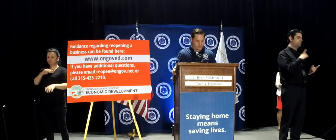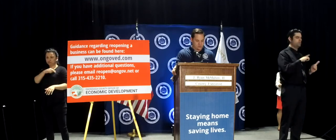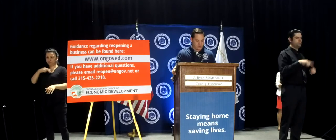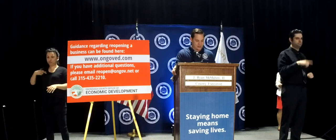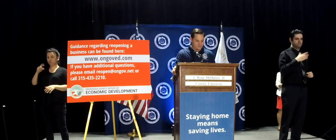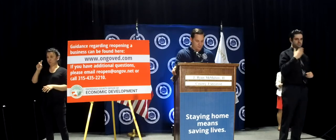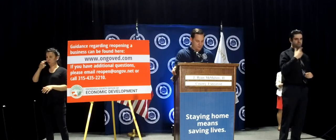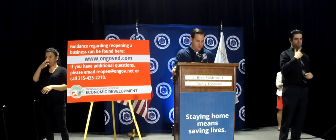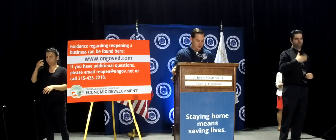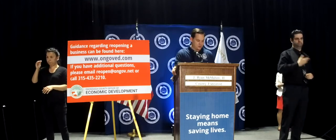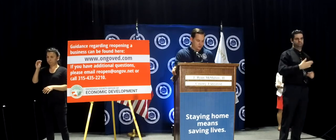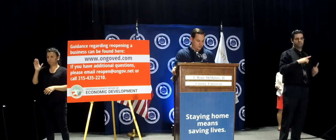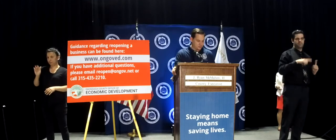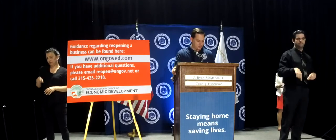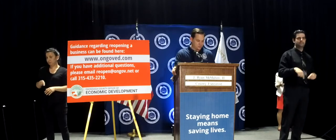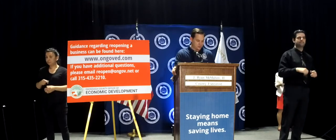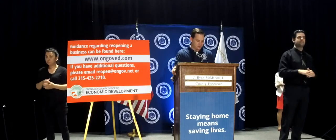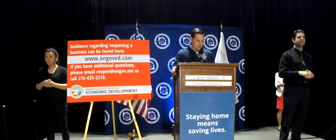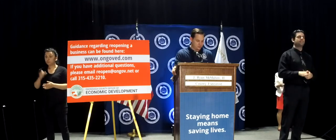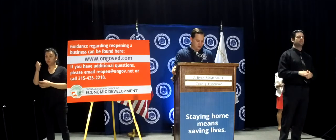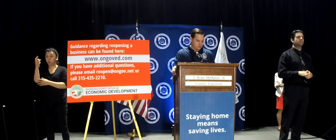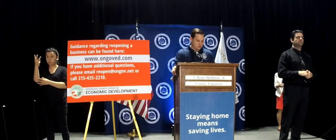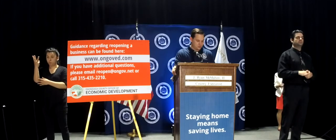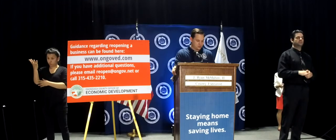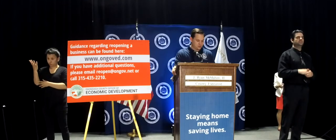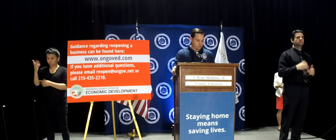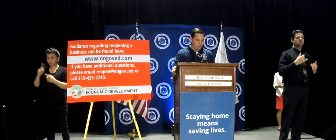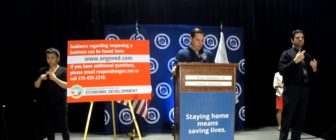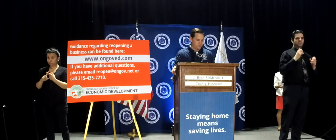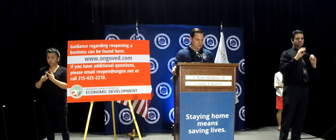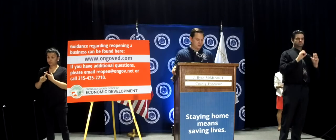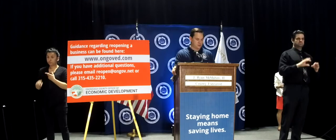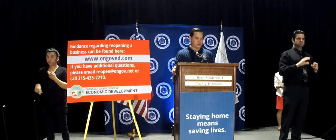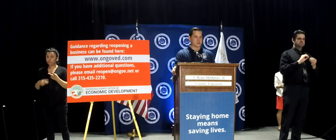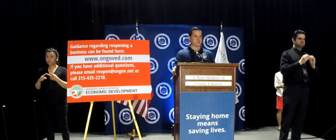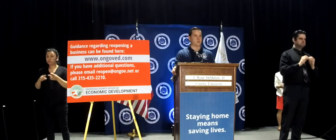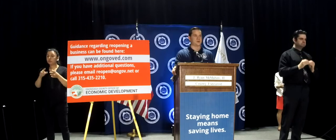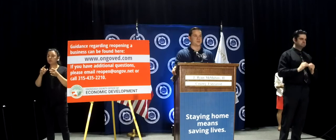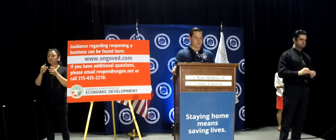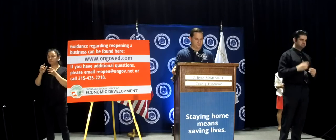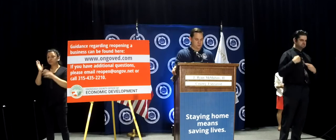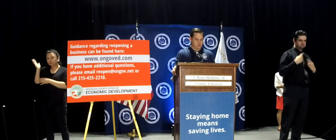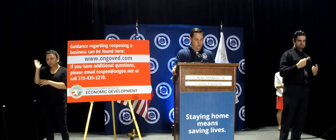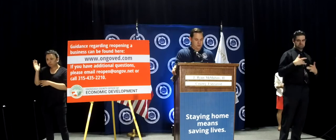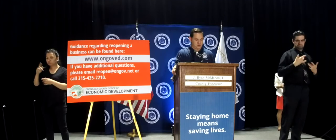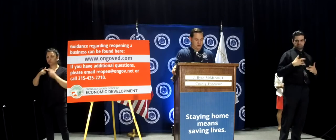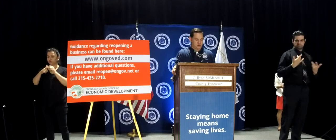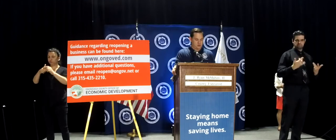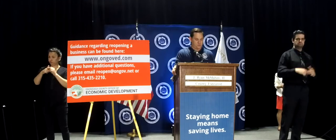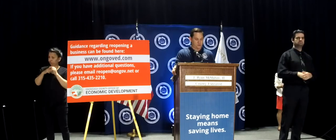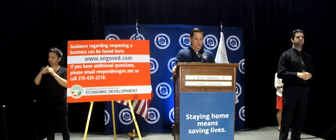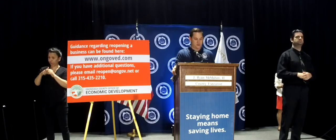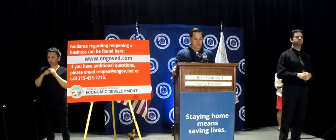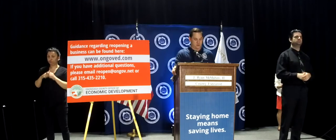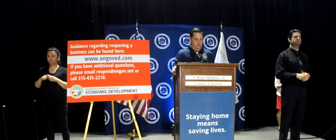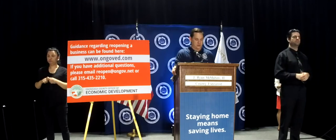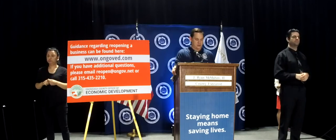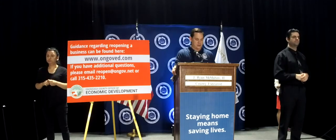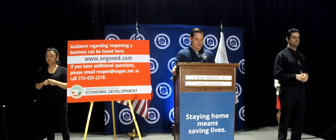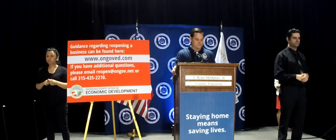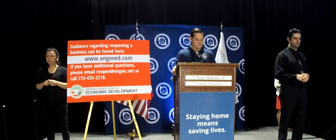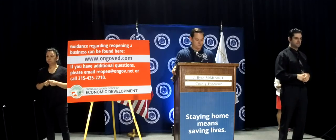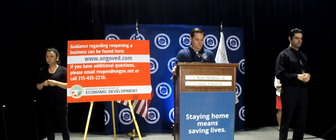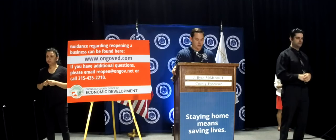So let's go over some data, and we'll touch on some points and then take some questions. Fortunately,